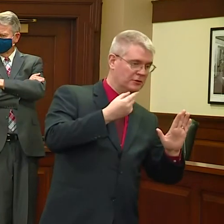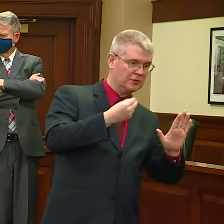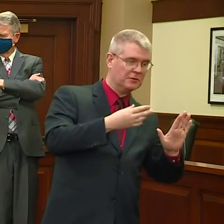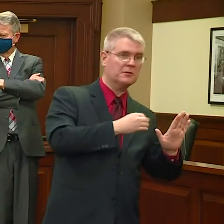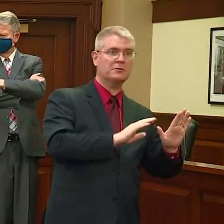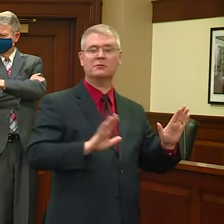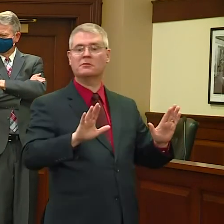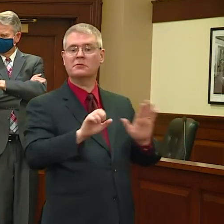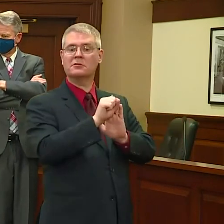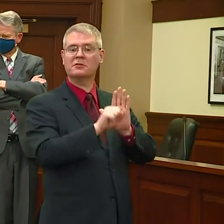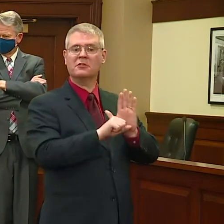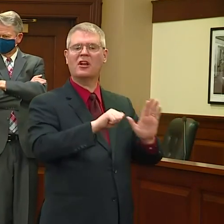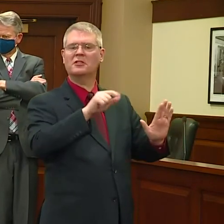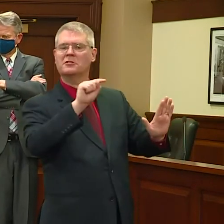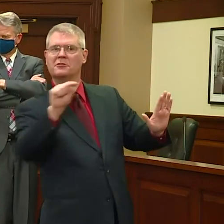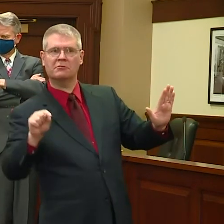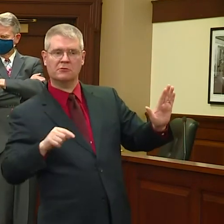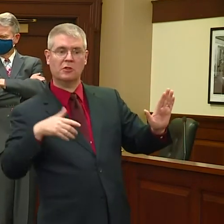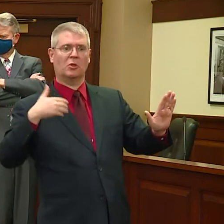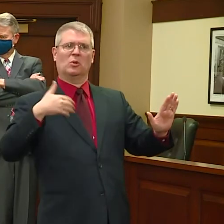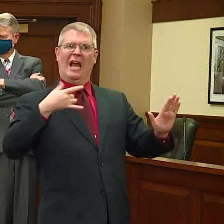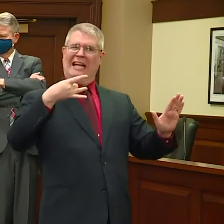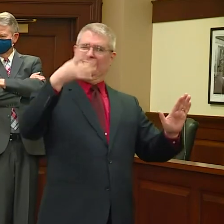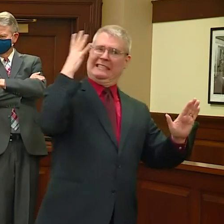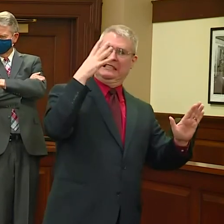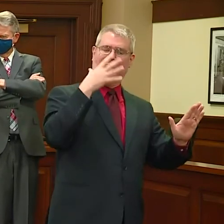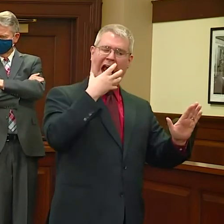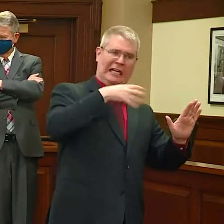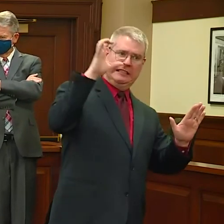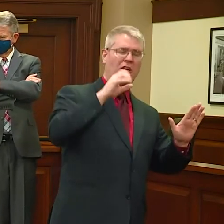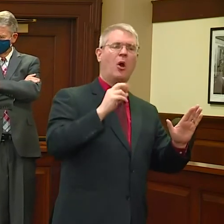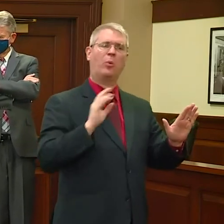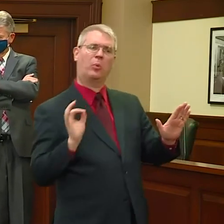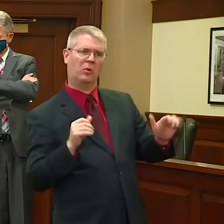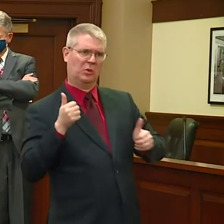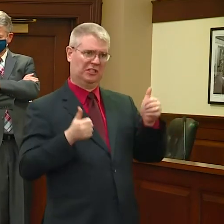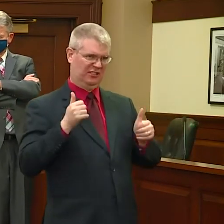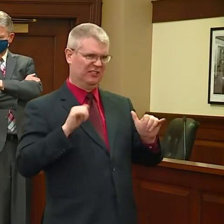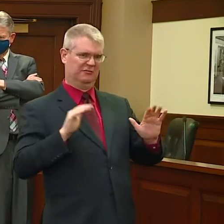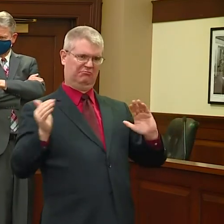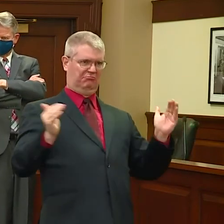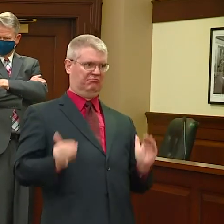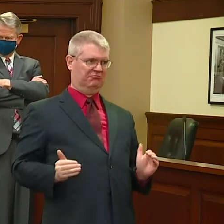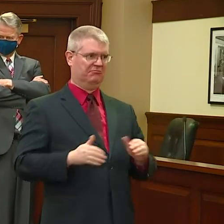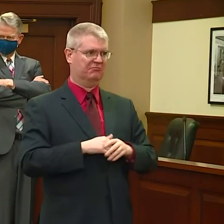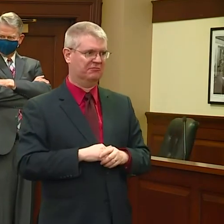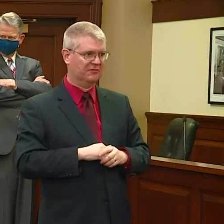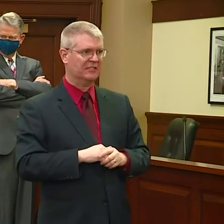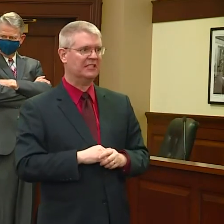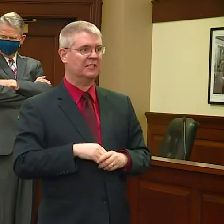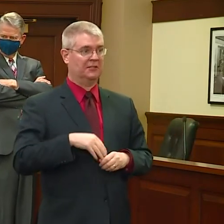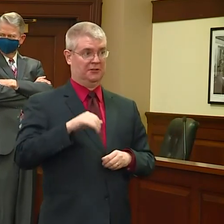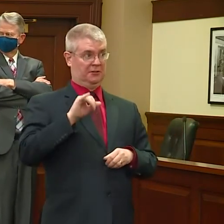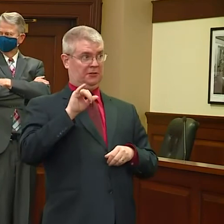on the daily cases per 100,000, and they've divided counties and states into 4 categories based on